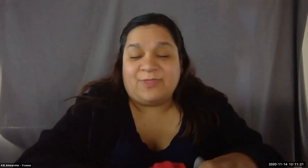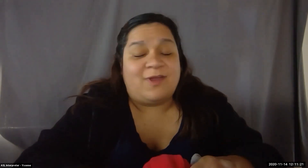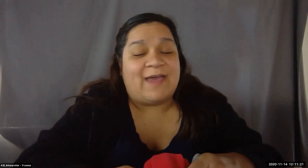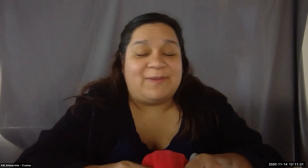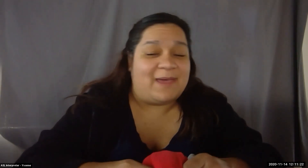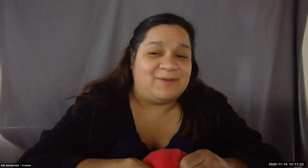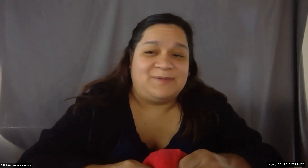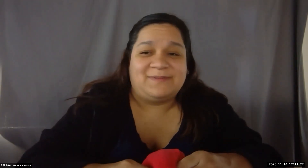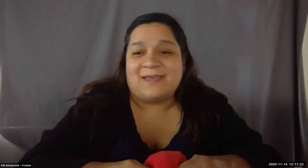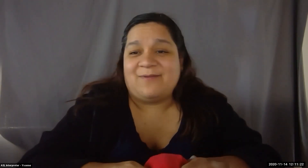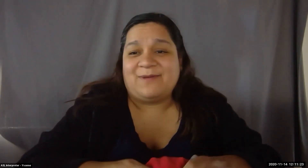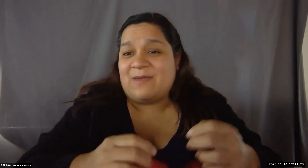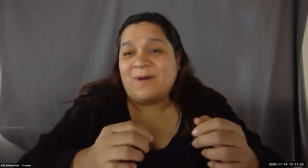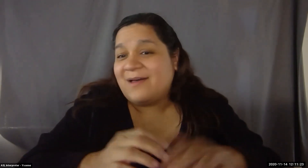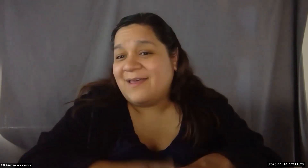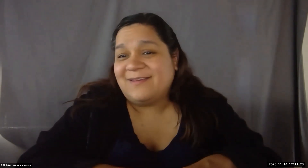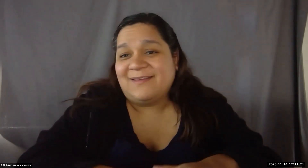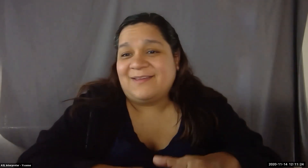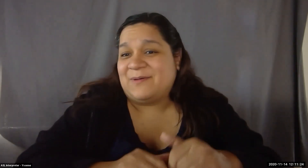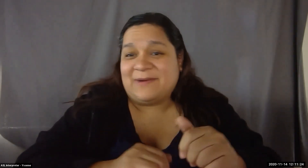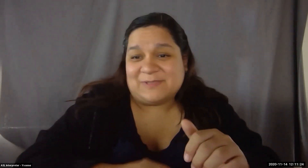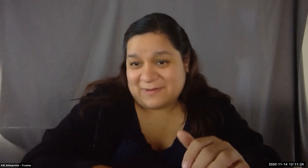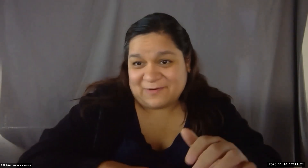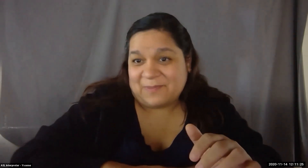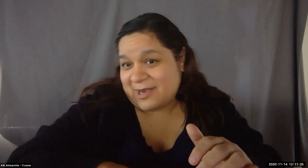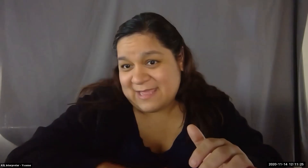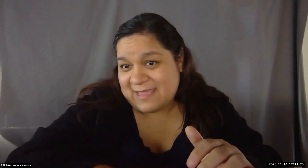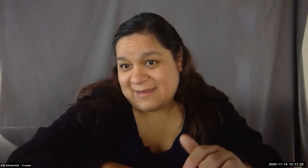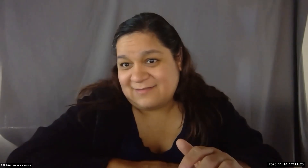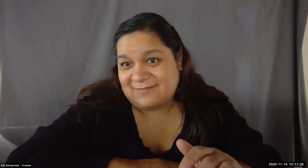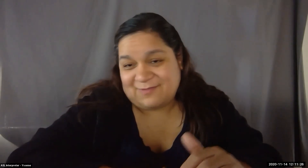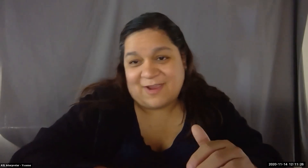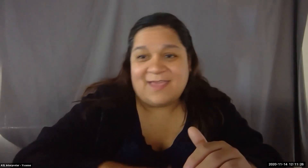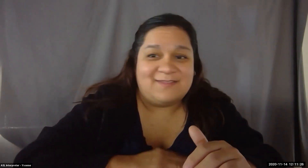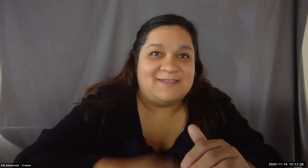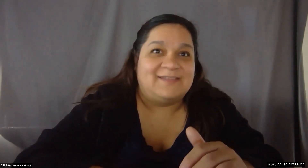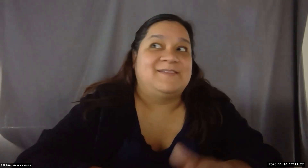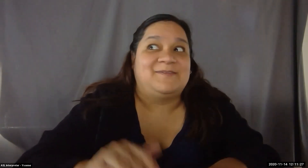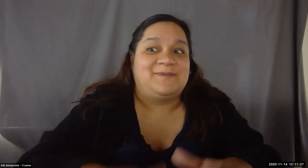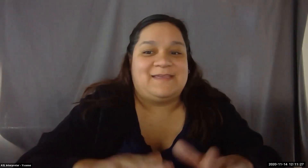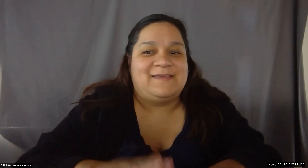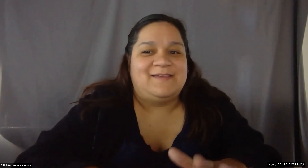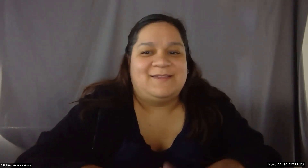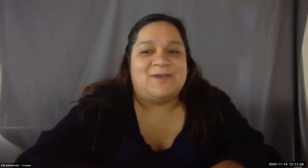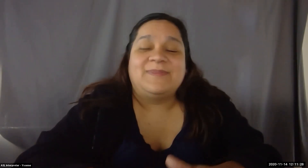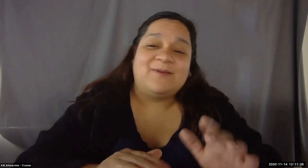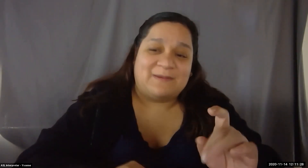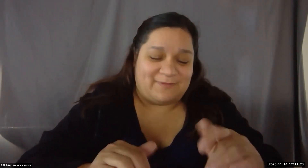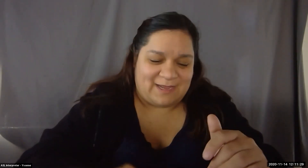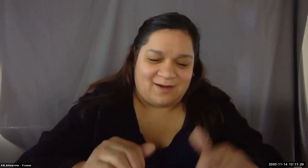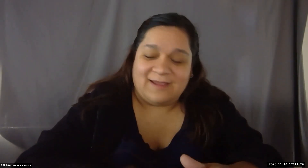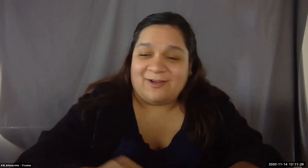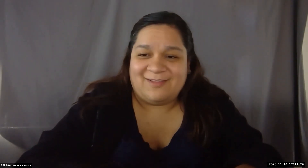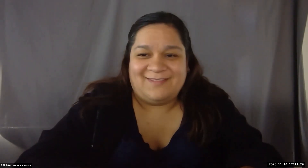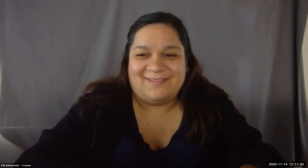Yeah, but they're all out and about doing kind of whatever they want, going to Arizona for partying with friends, and so they don't